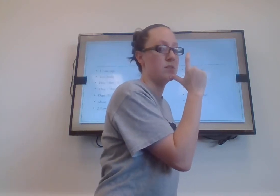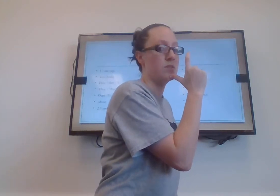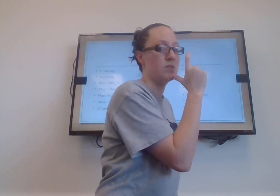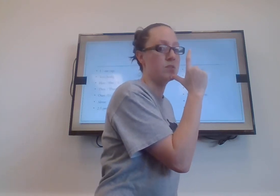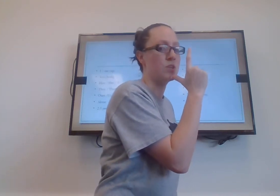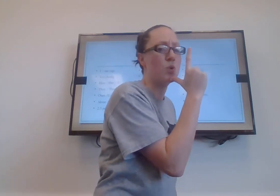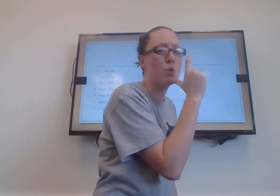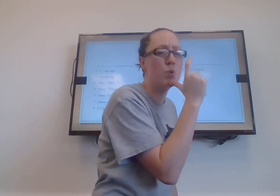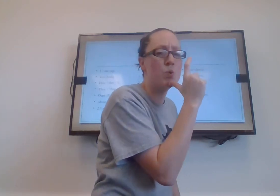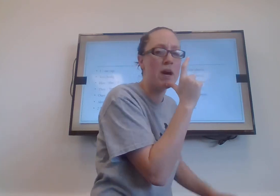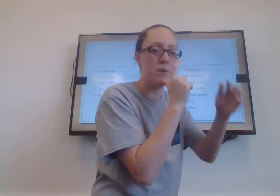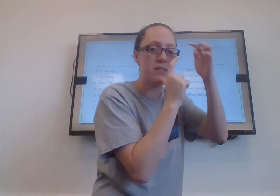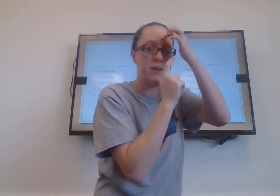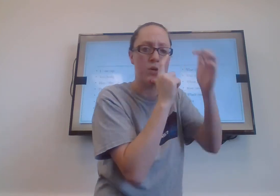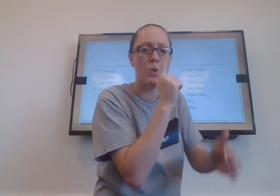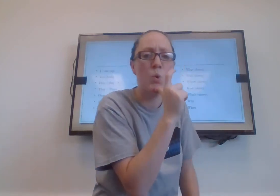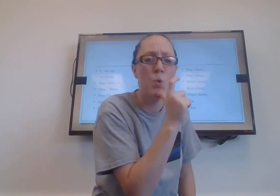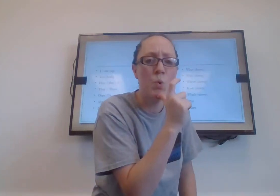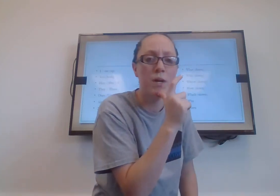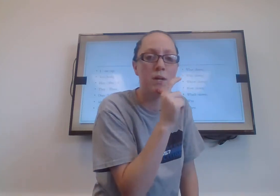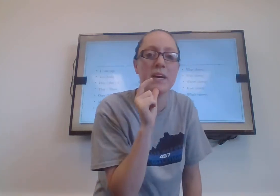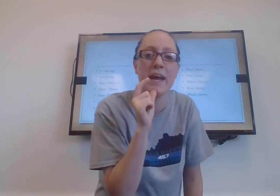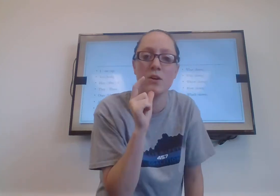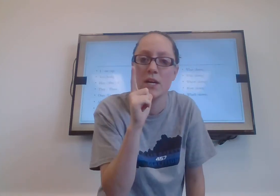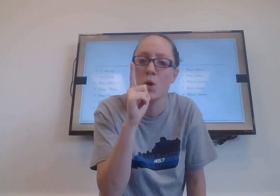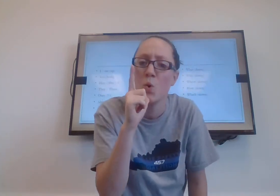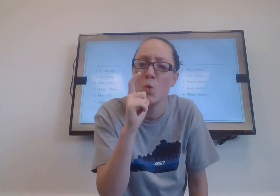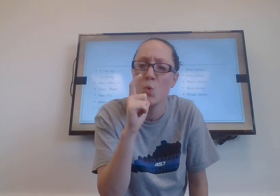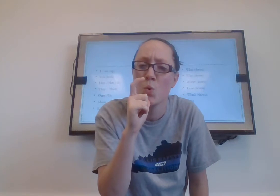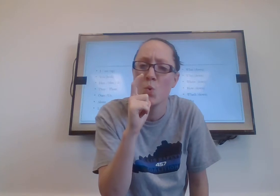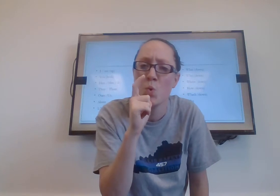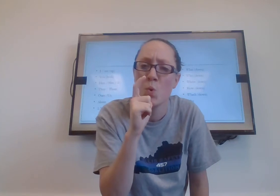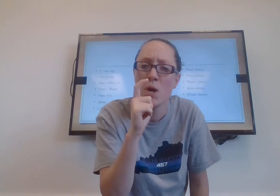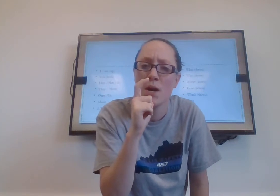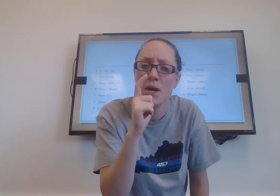to, so you go, who, eyebrows down, who, make an ow sound, who.